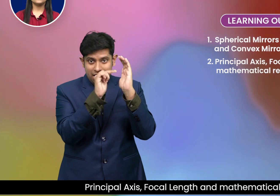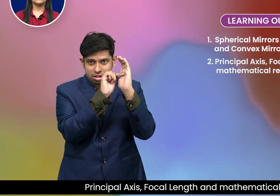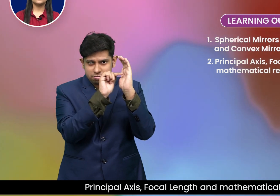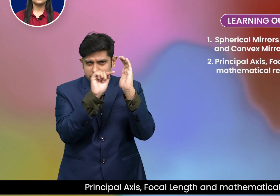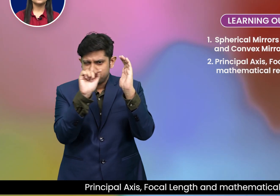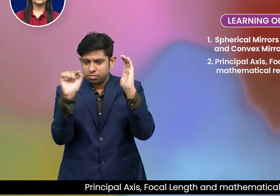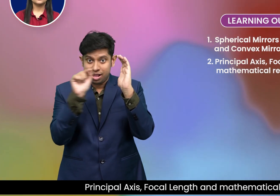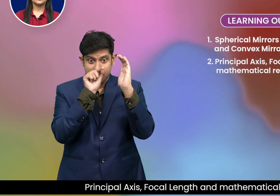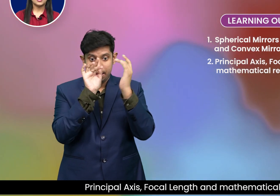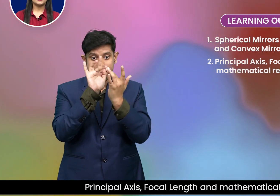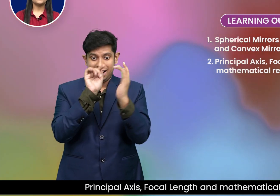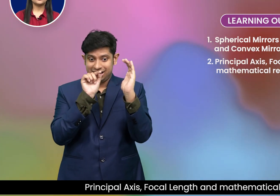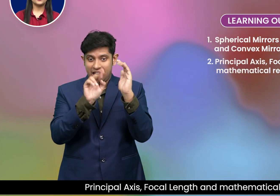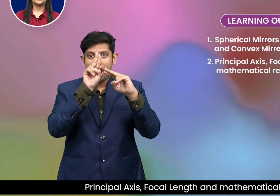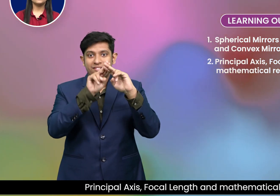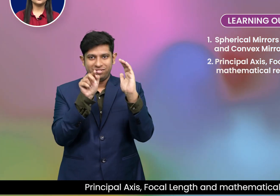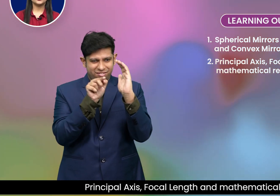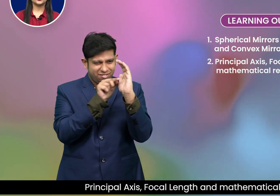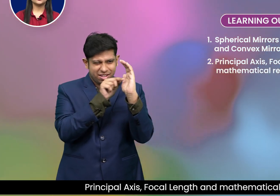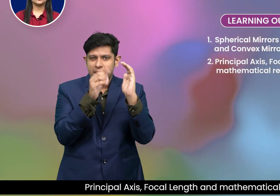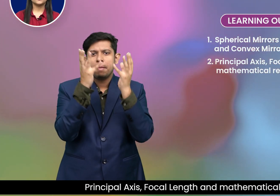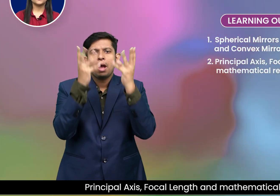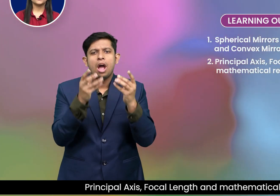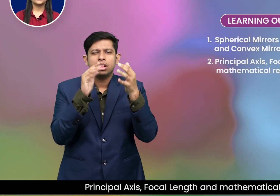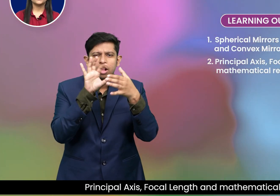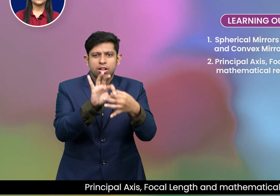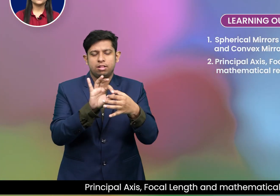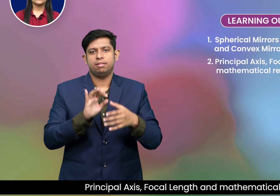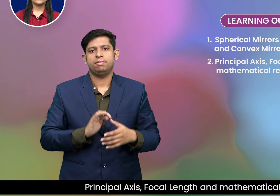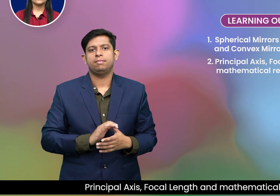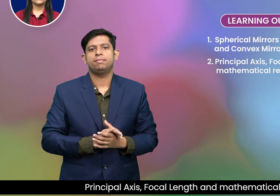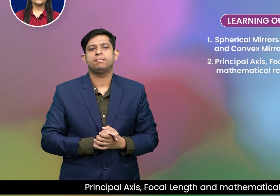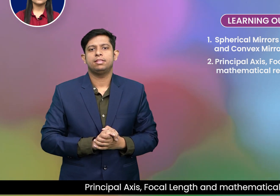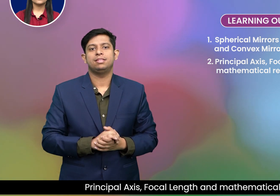focal length and mathematical relations.